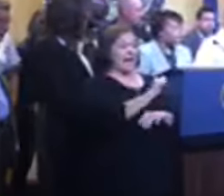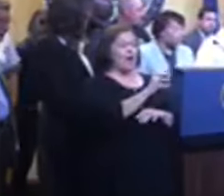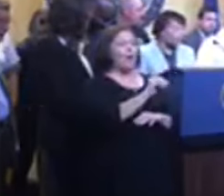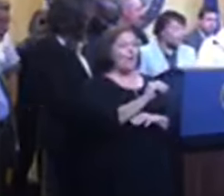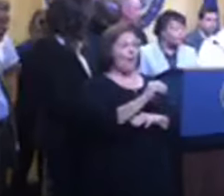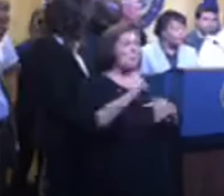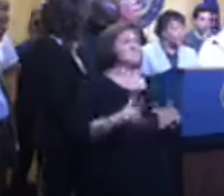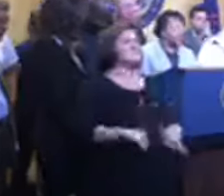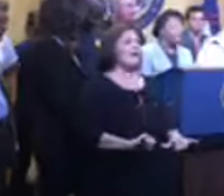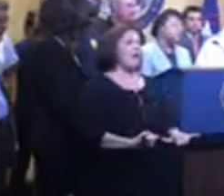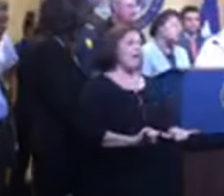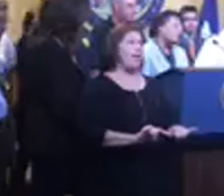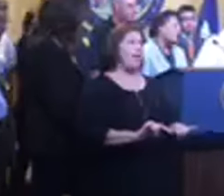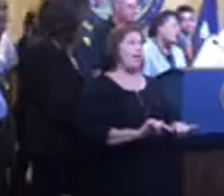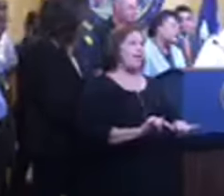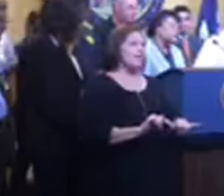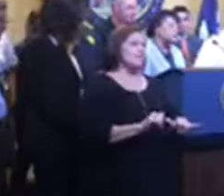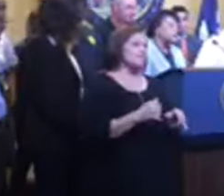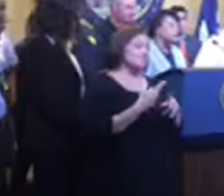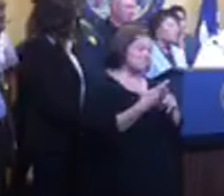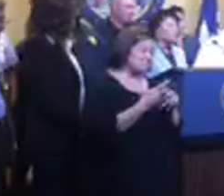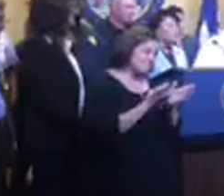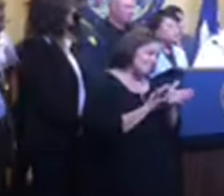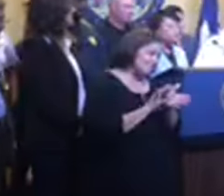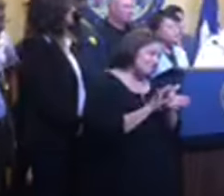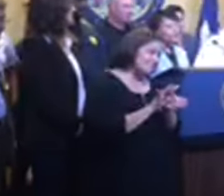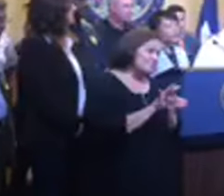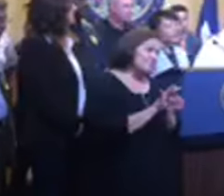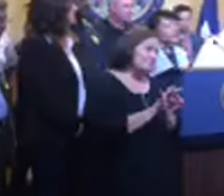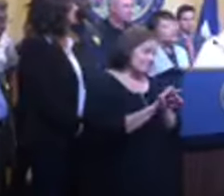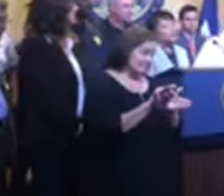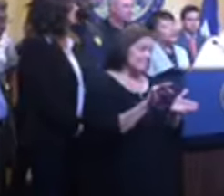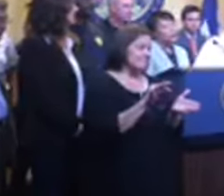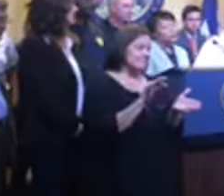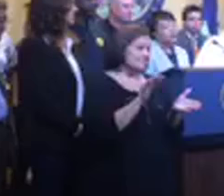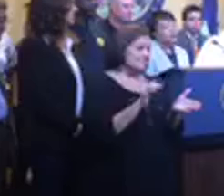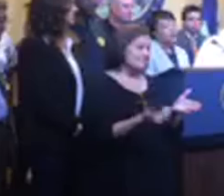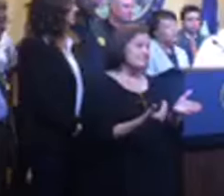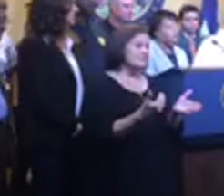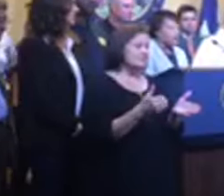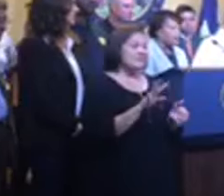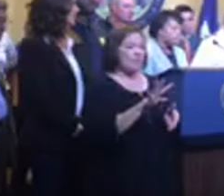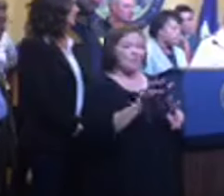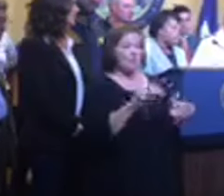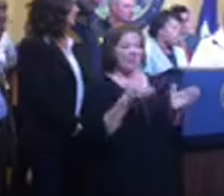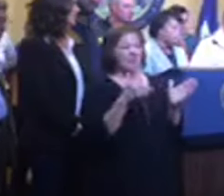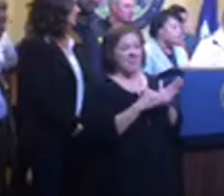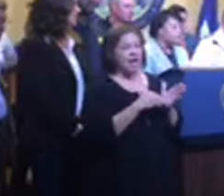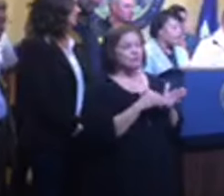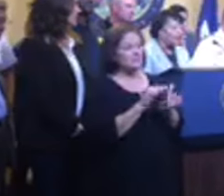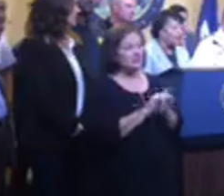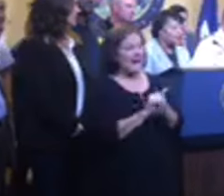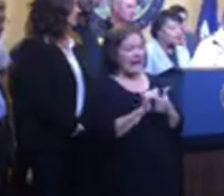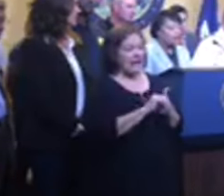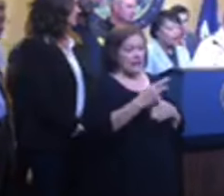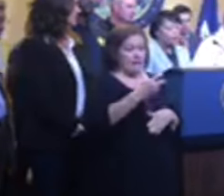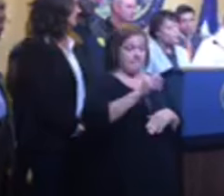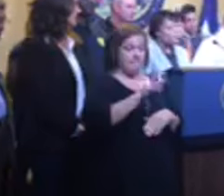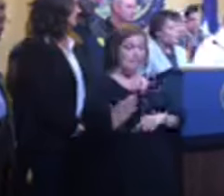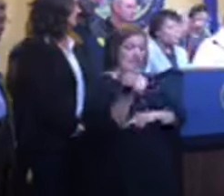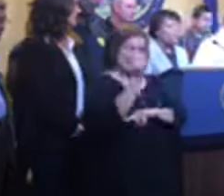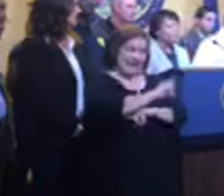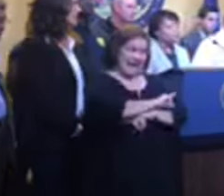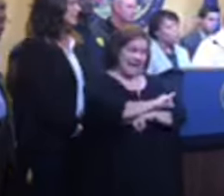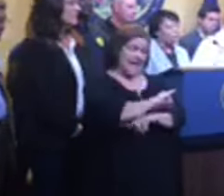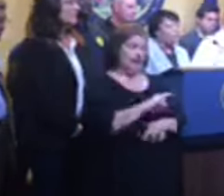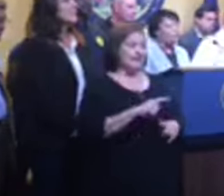still calculating that, but we do know that as a city we have been spending in an upward of $400,000 per day of